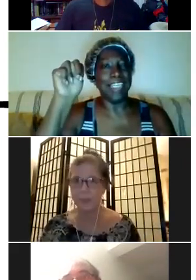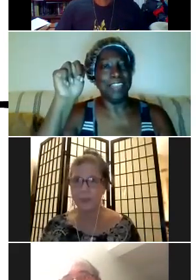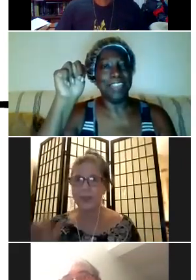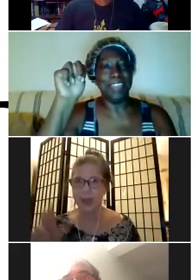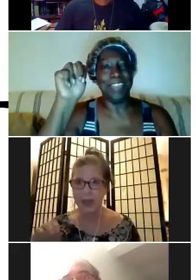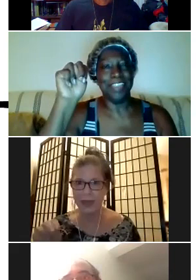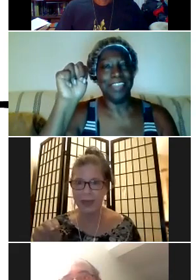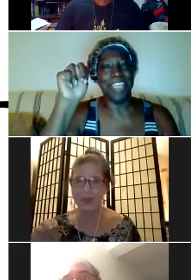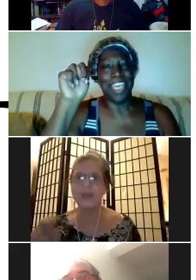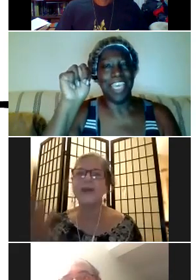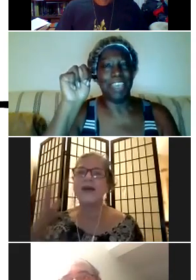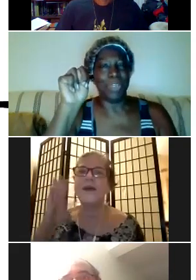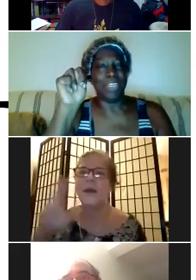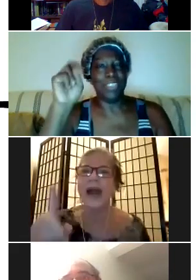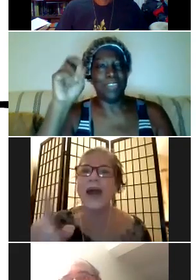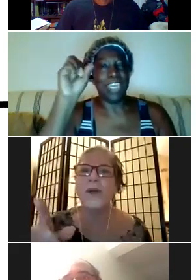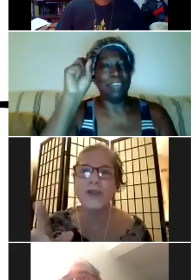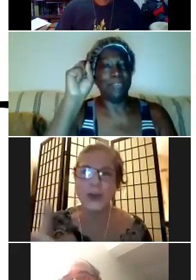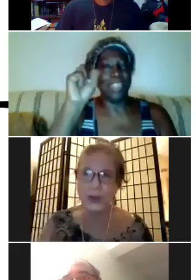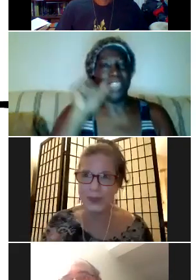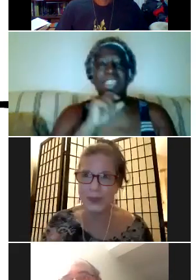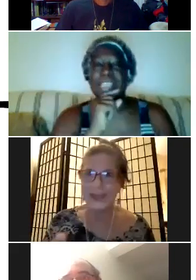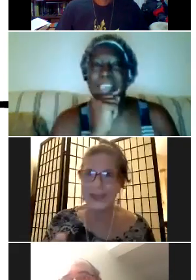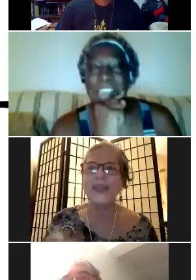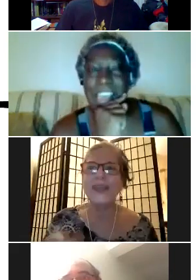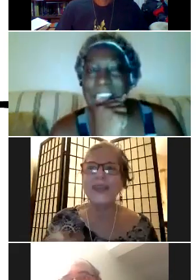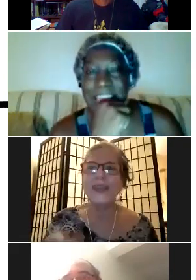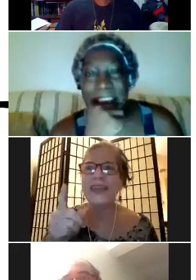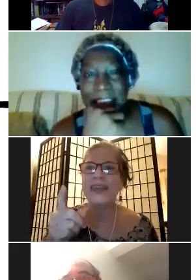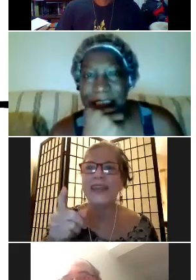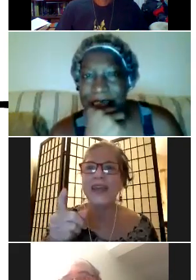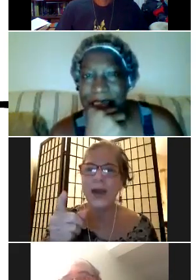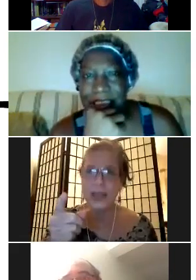Marilyn. And we also However, have,